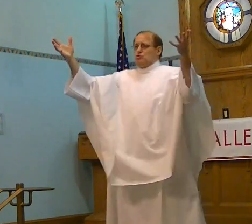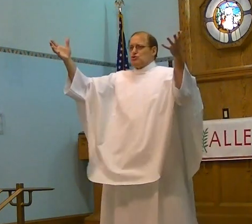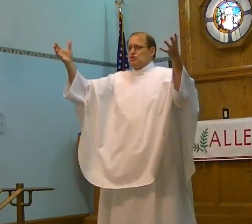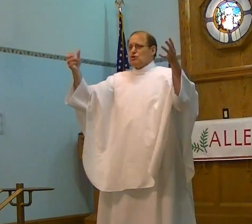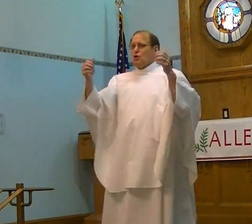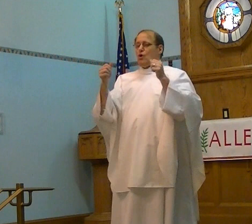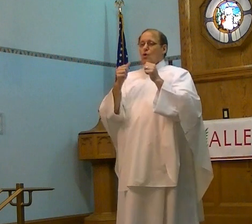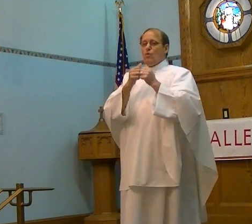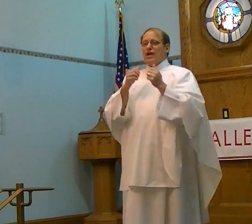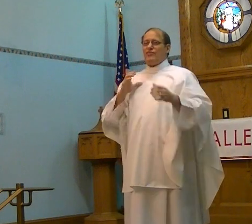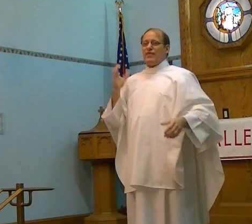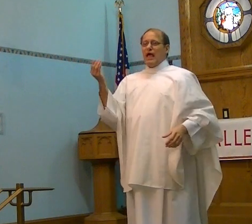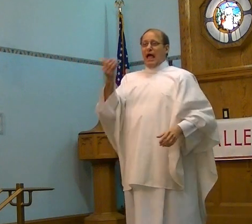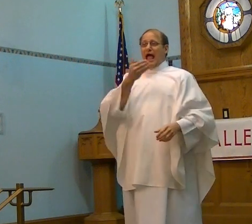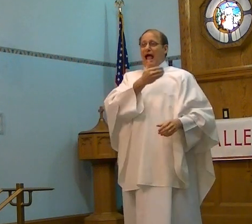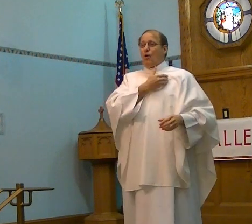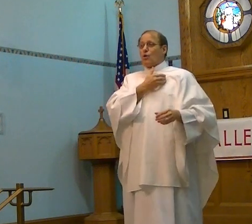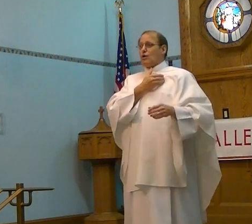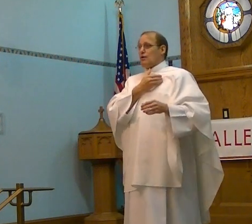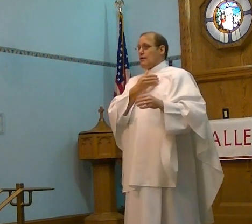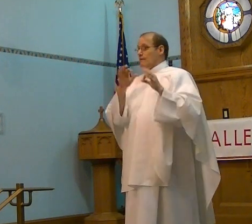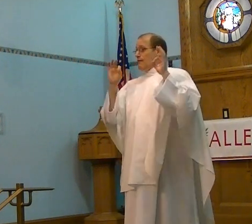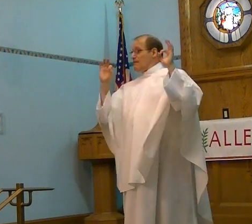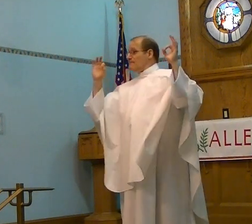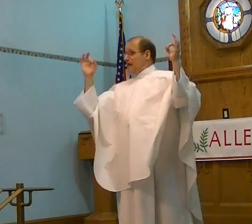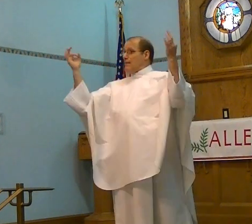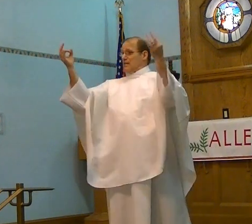with our family.